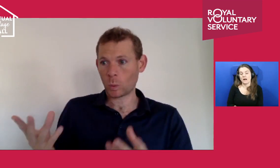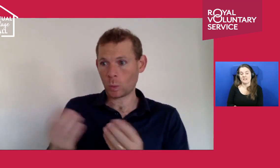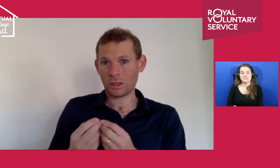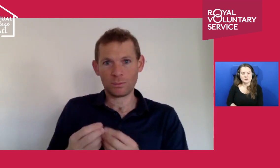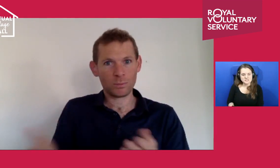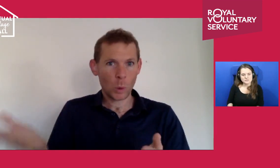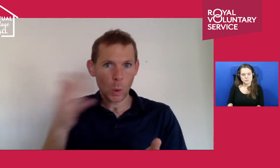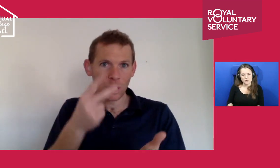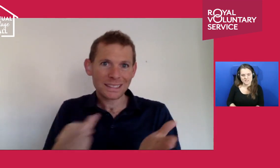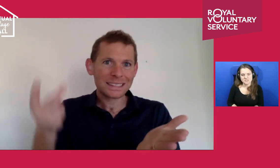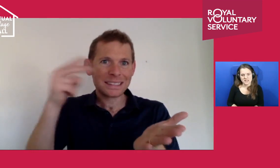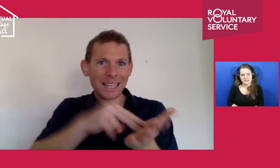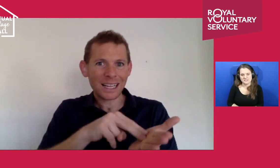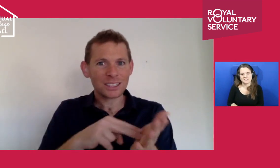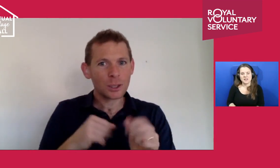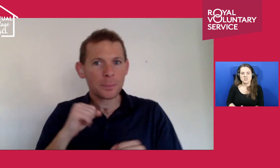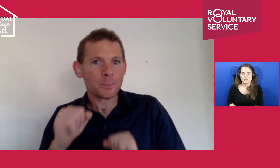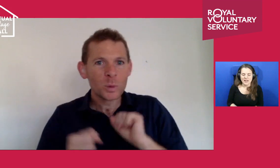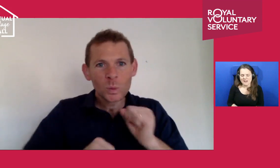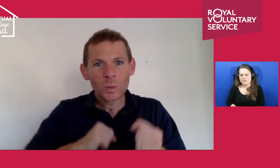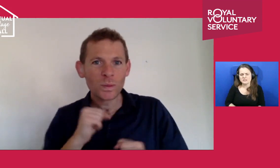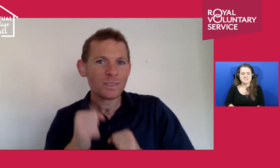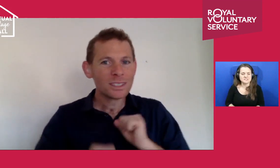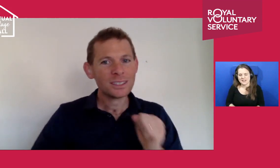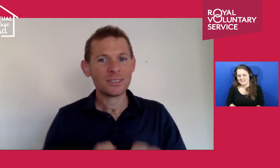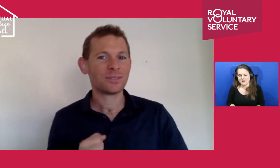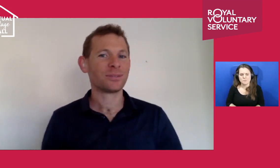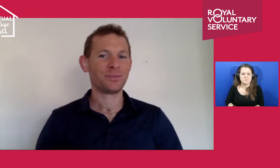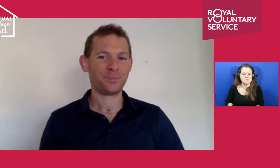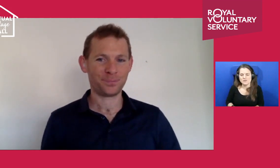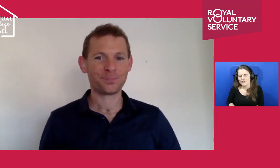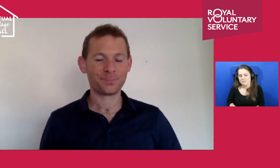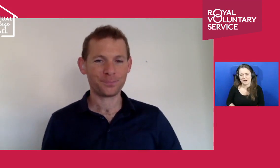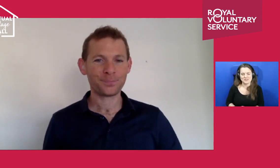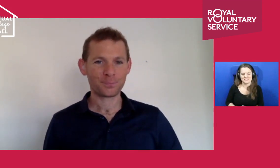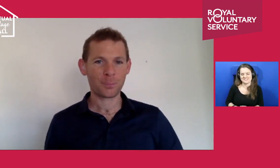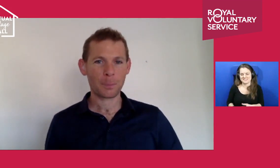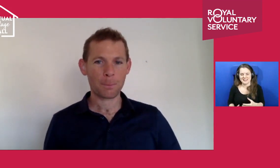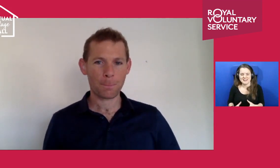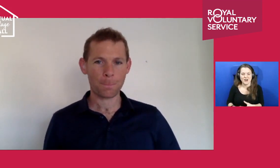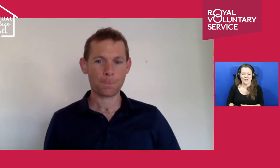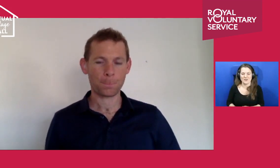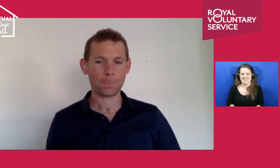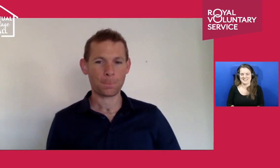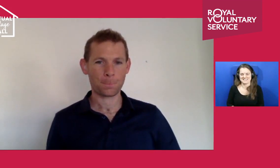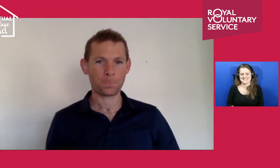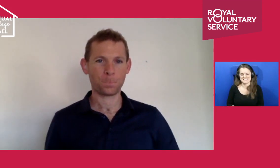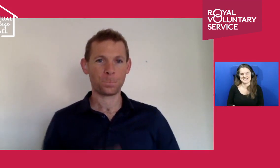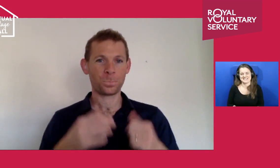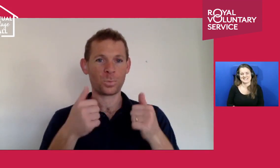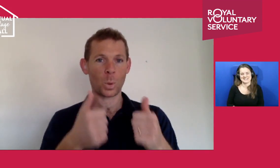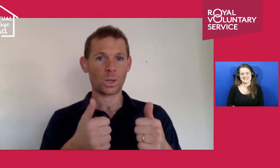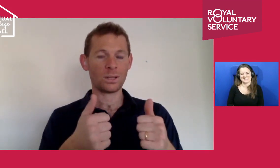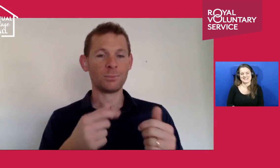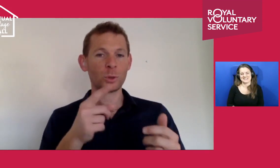up as well, especially if you're with kids. Get everyone to stand up and move about and sign along with